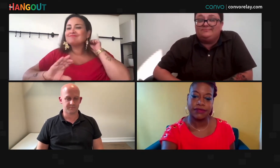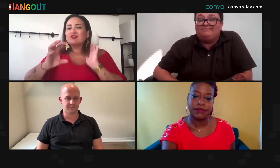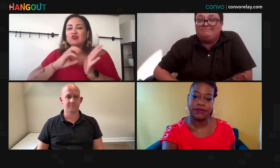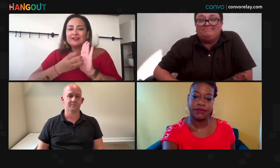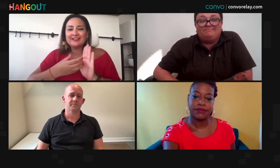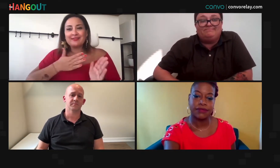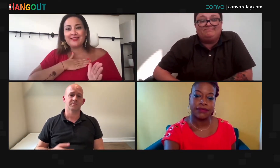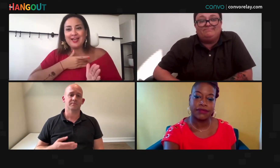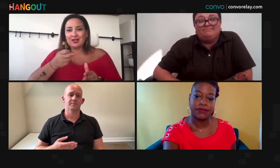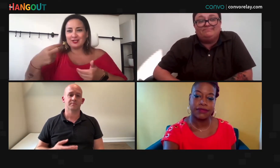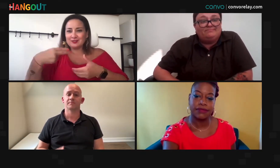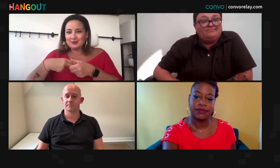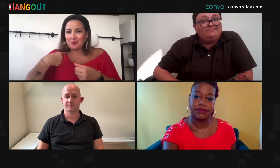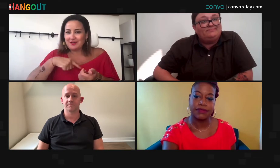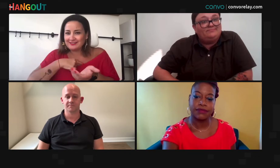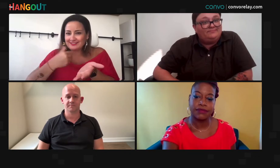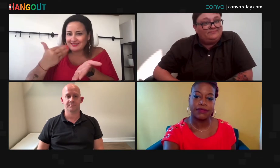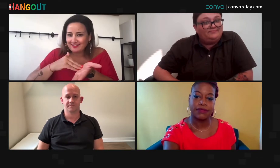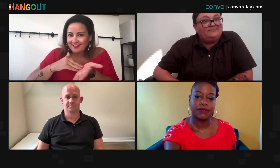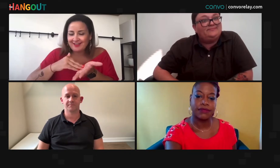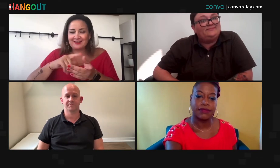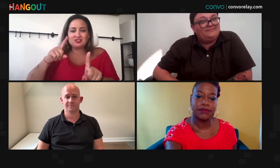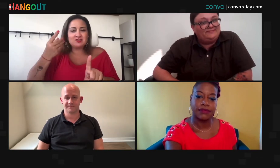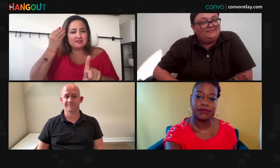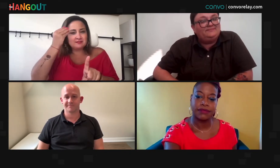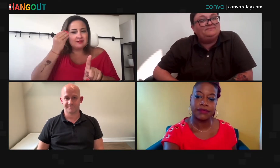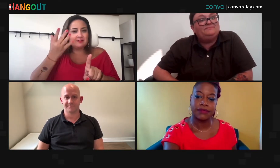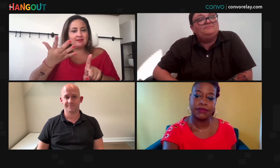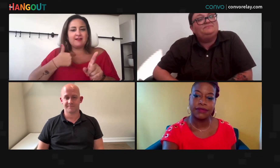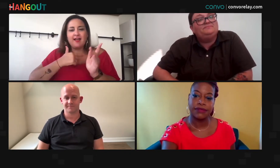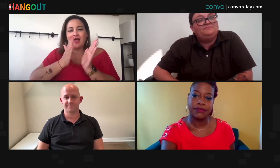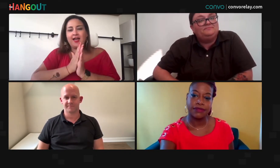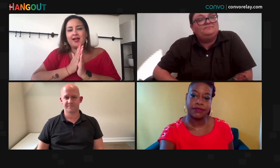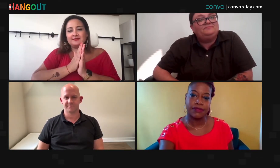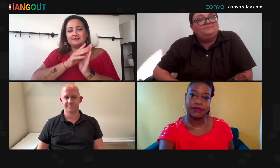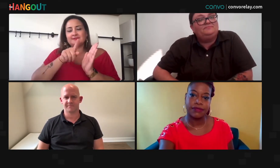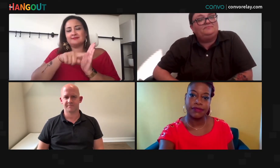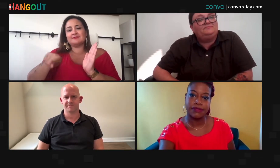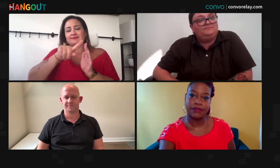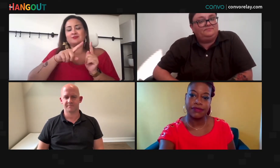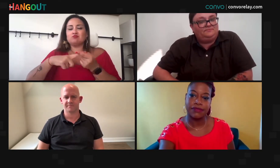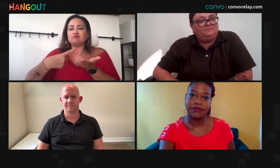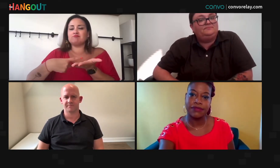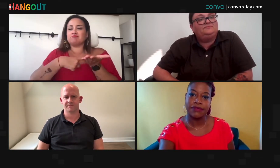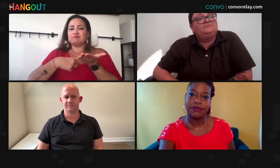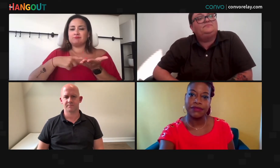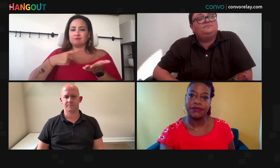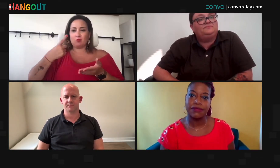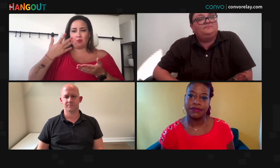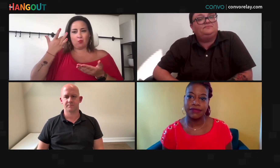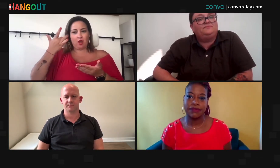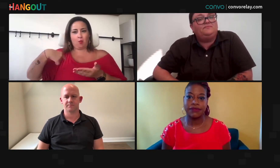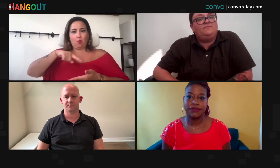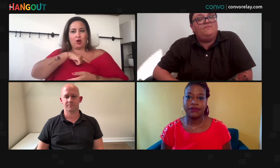sessions. All right, thanks, Leesa. Cookie. Thank you for joining us again, and I wanted to let you know that I did ask everyone to